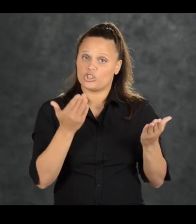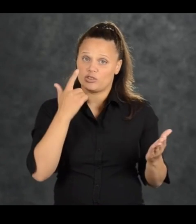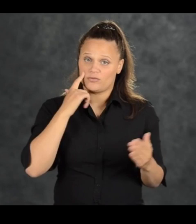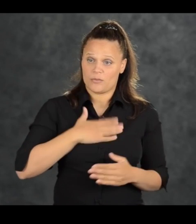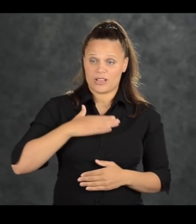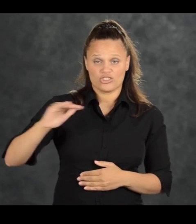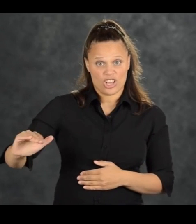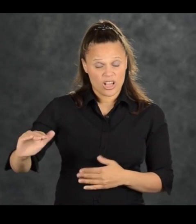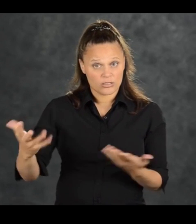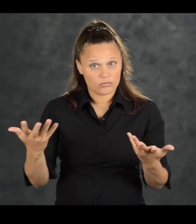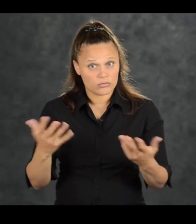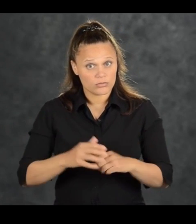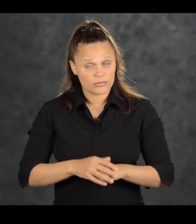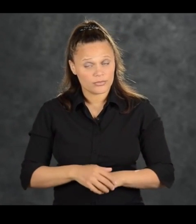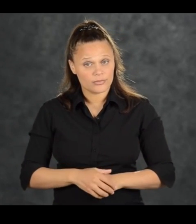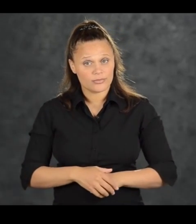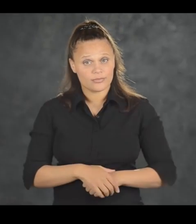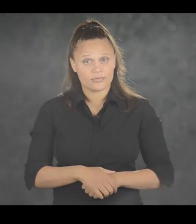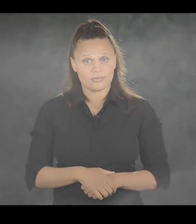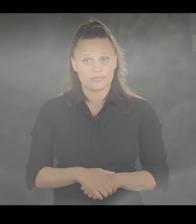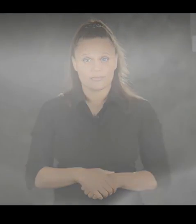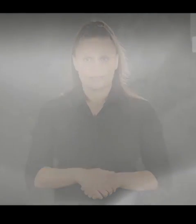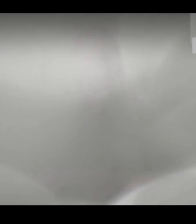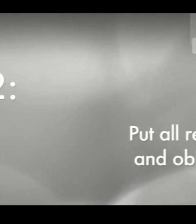have the support to back it up.